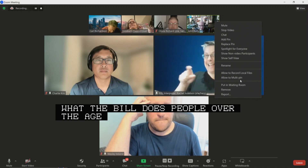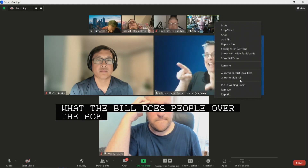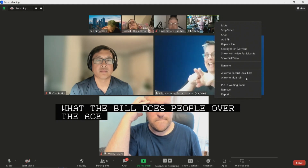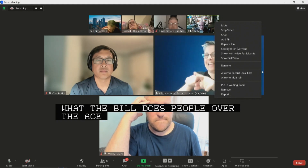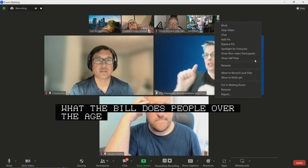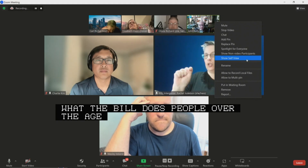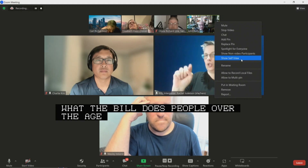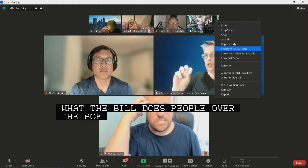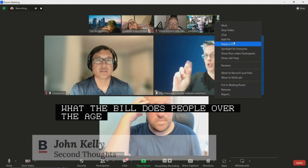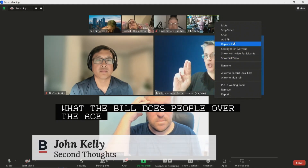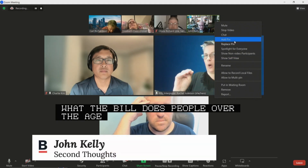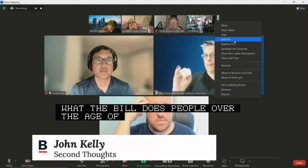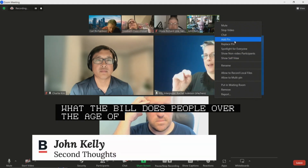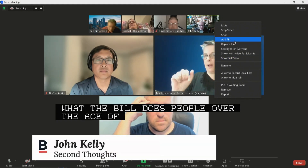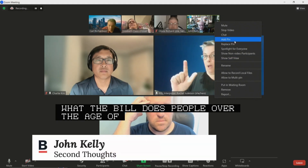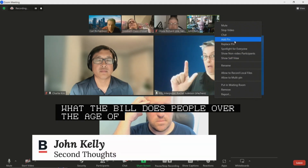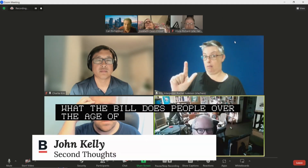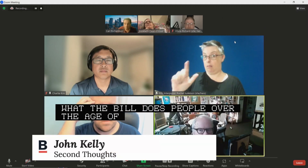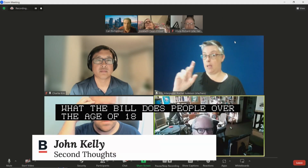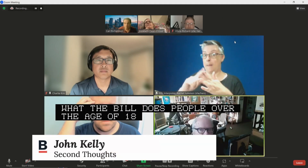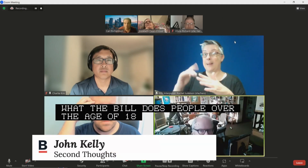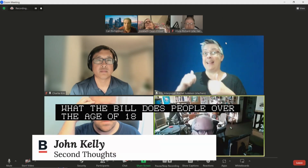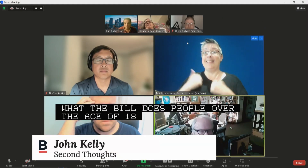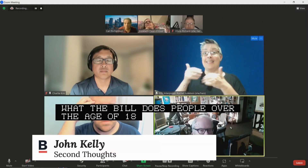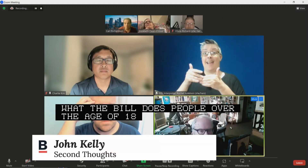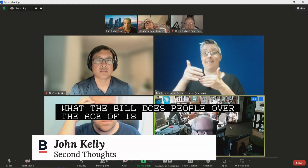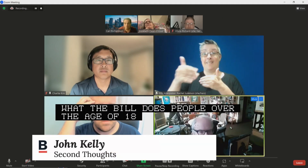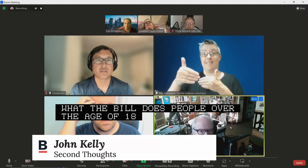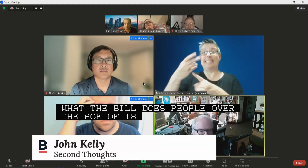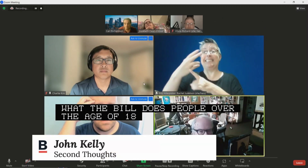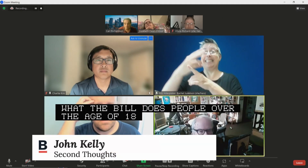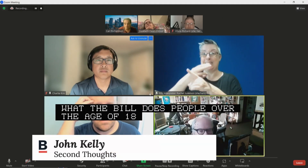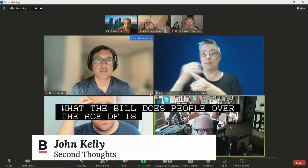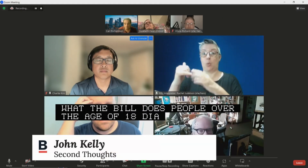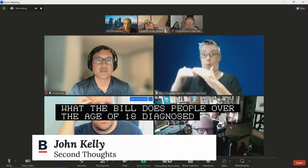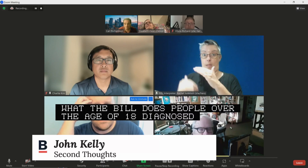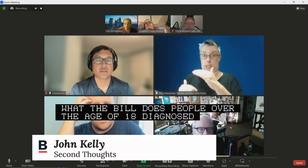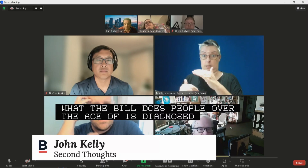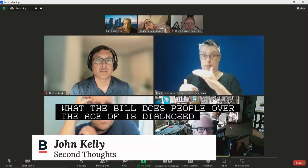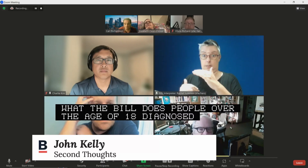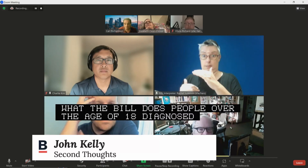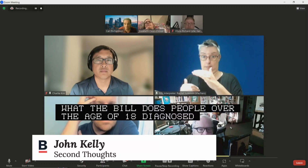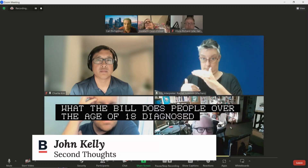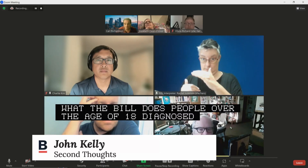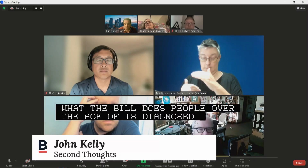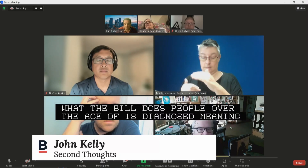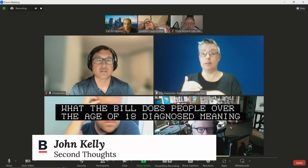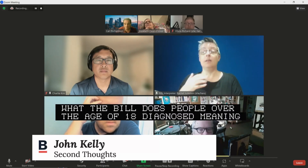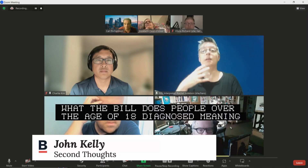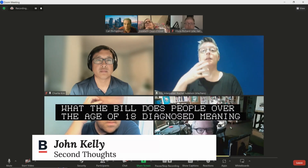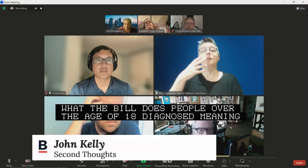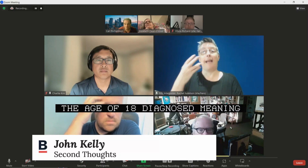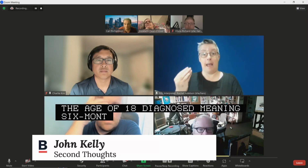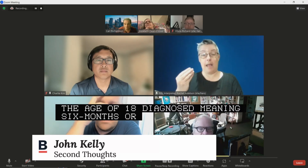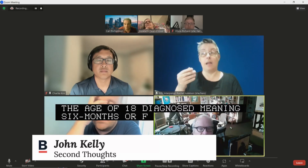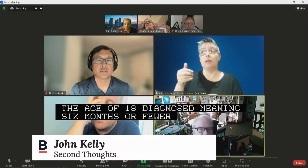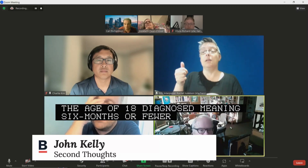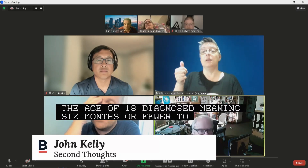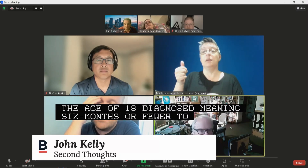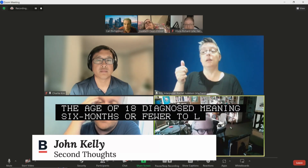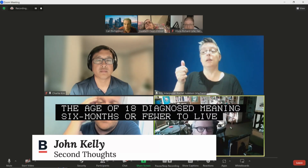terminal, meaning 6 months or fewer to live, and there is